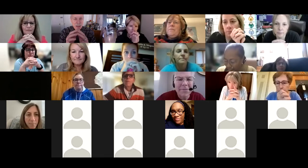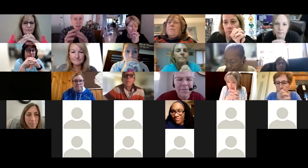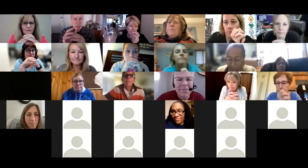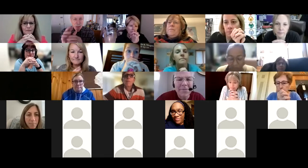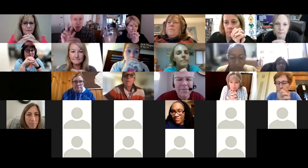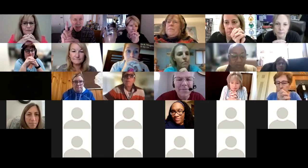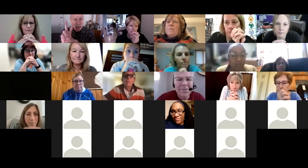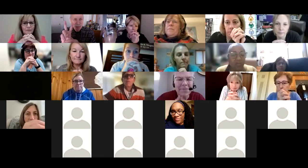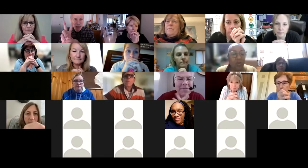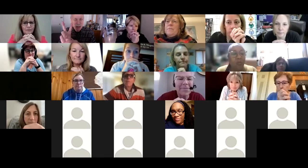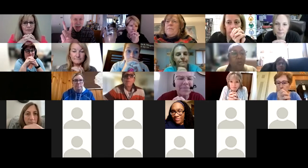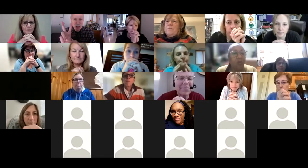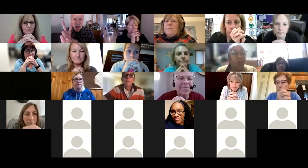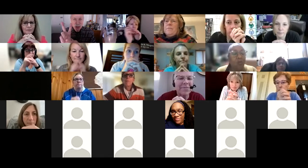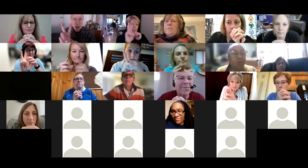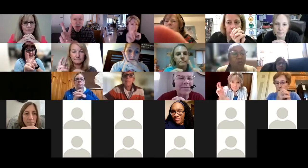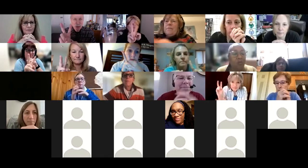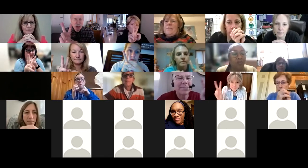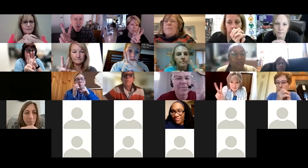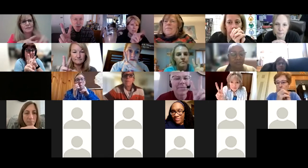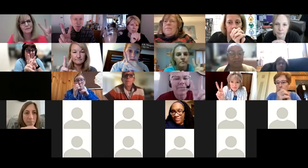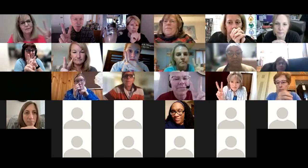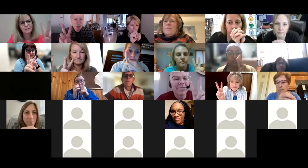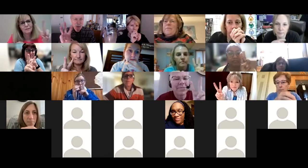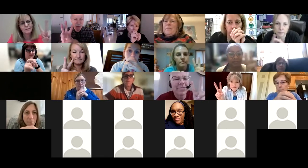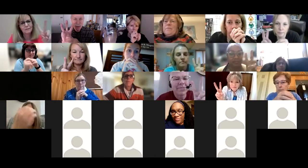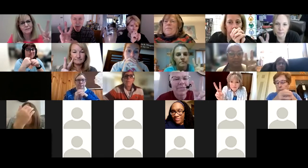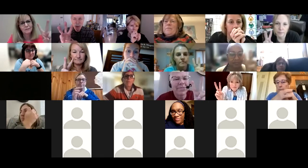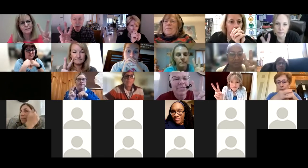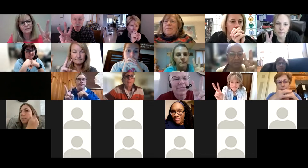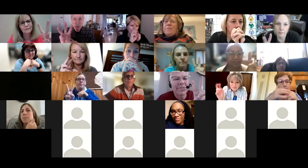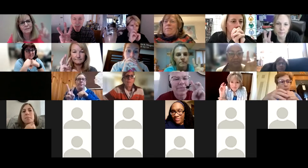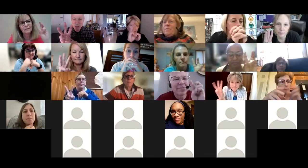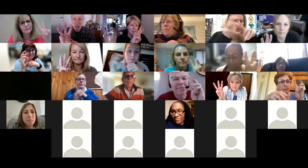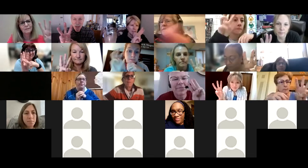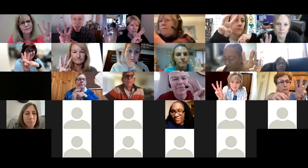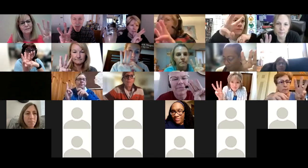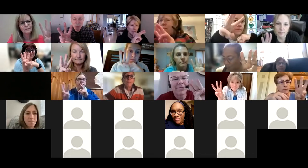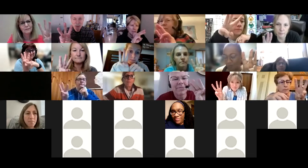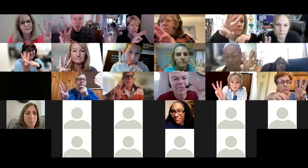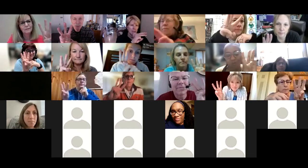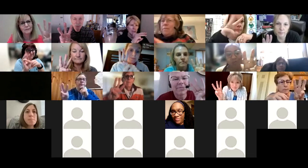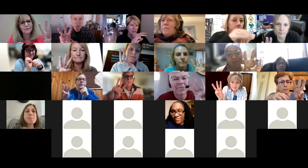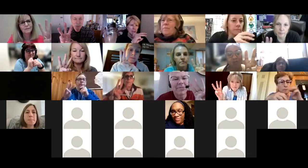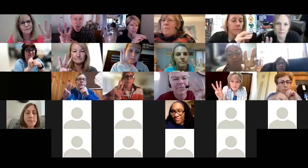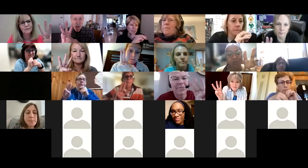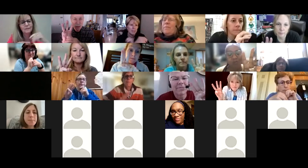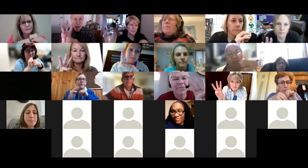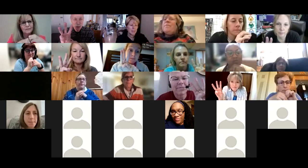It's pretty easy for kids to think of two different things. That third one takes a lot of practice because the third